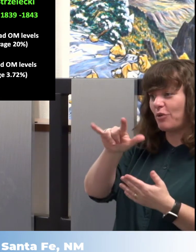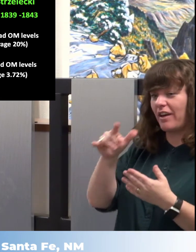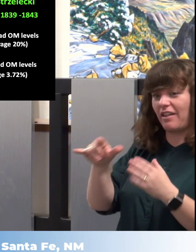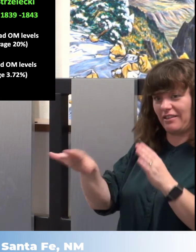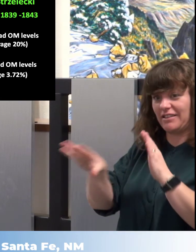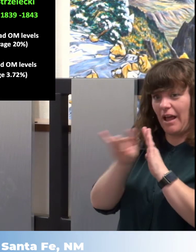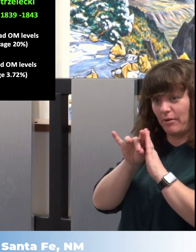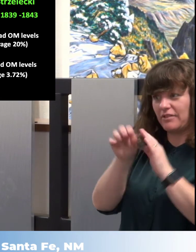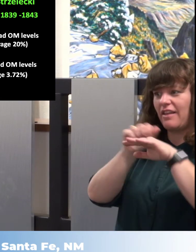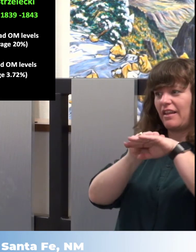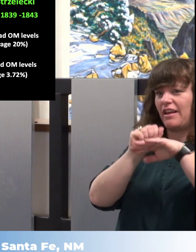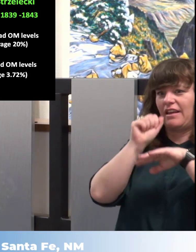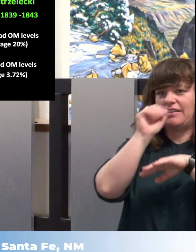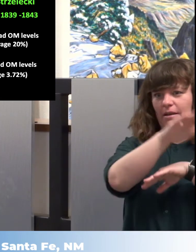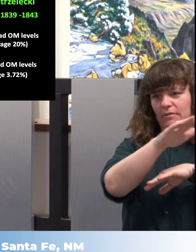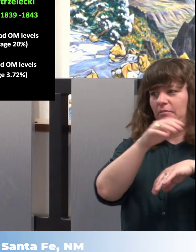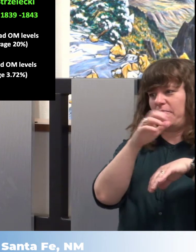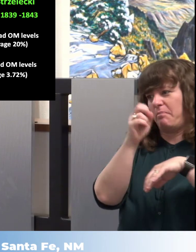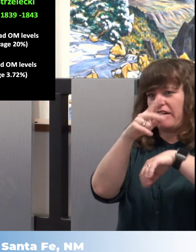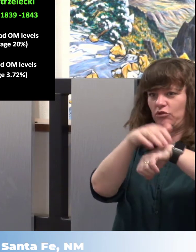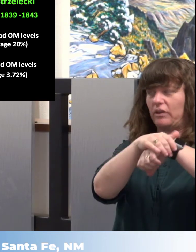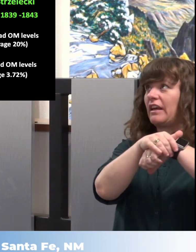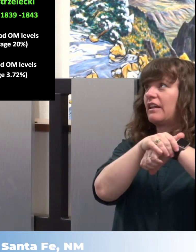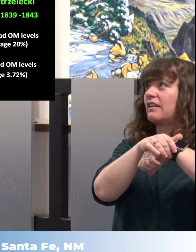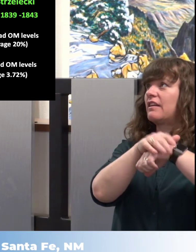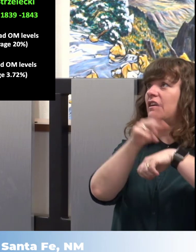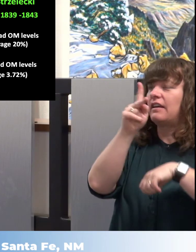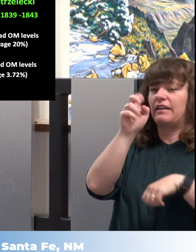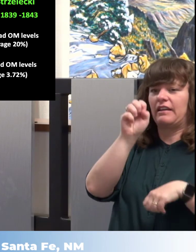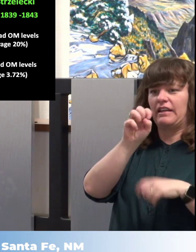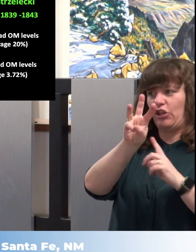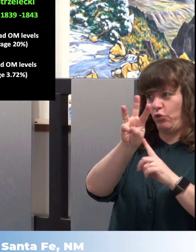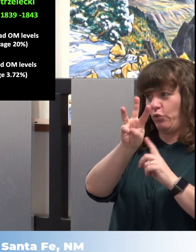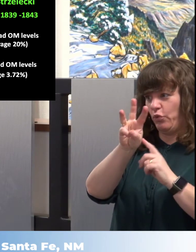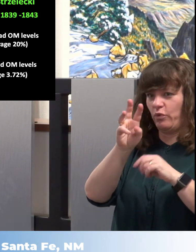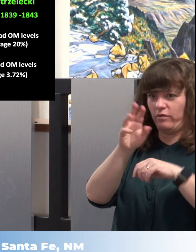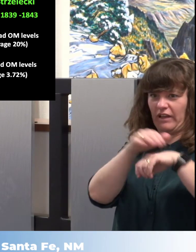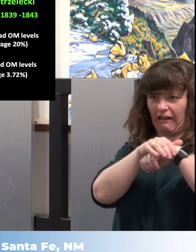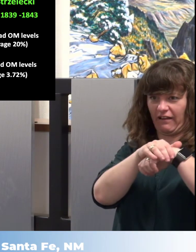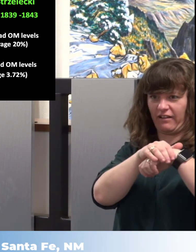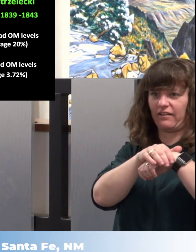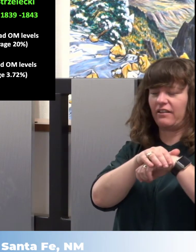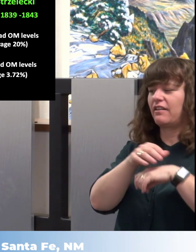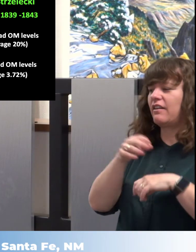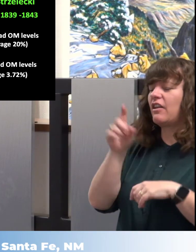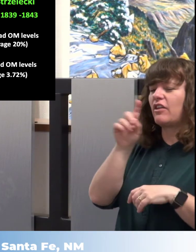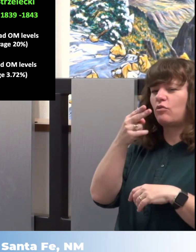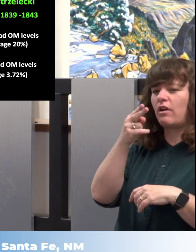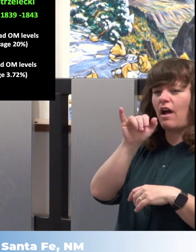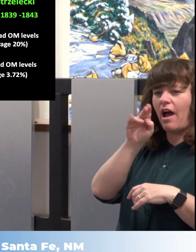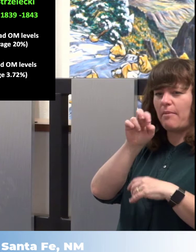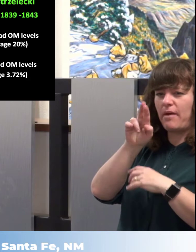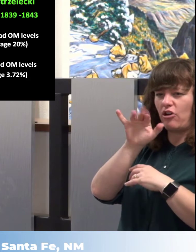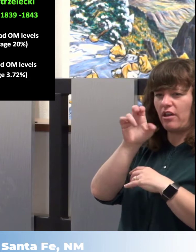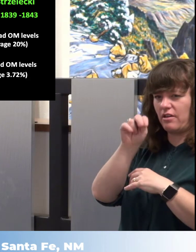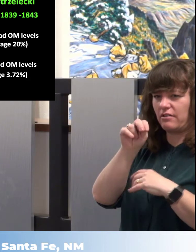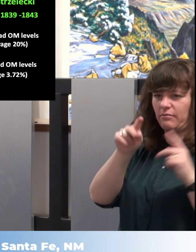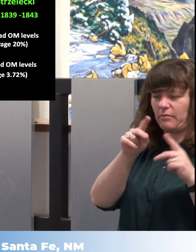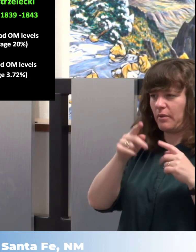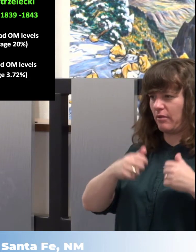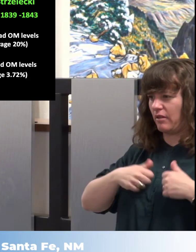Kew in England. Kew was, KUW was where the herbarium was and also where it was thought of kind of like where most scientific